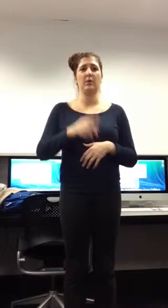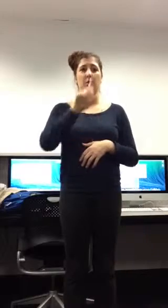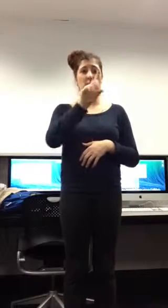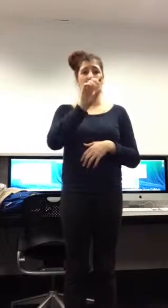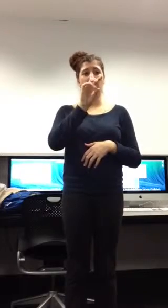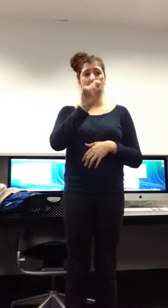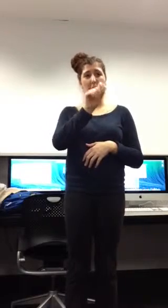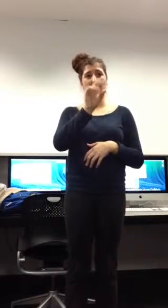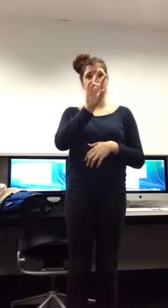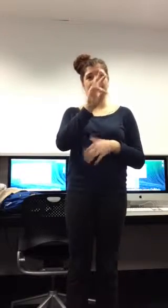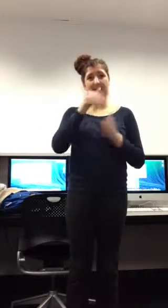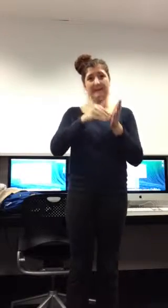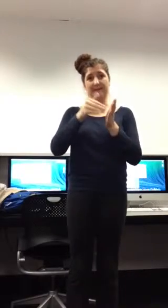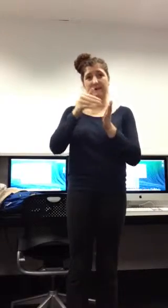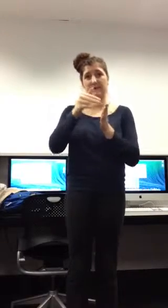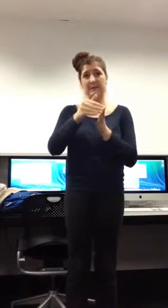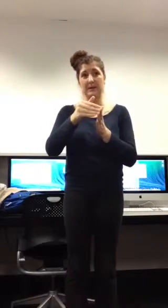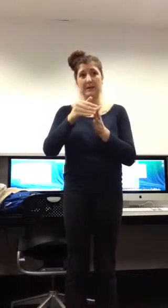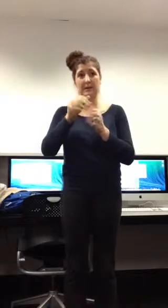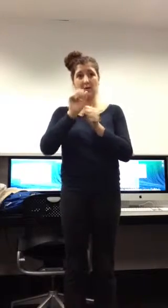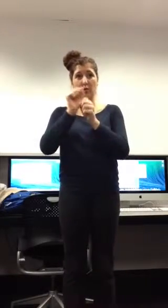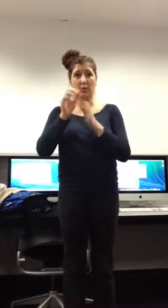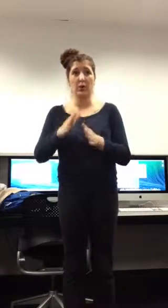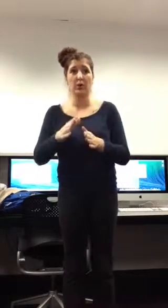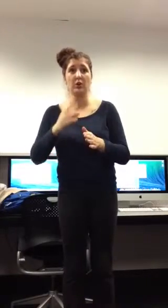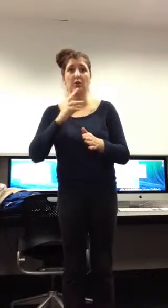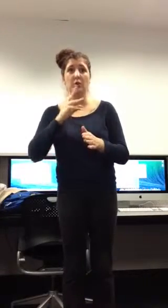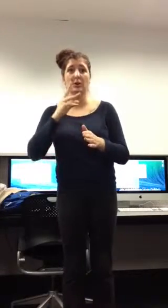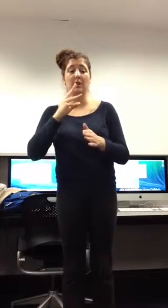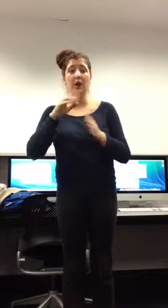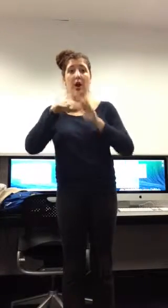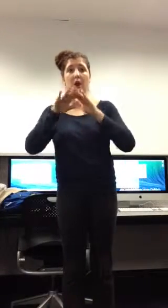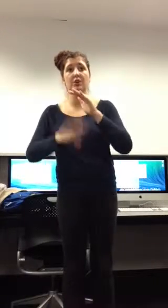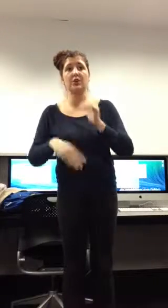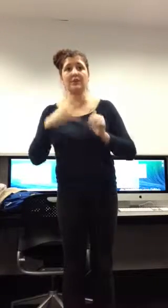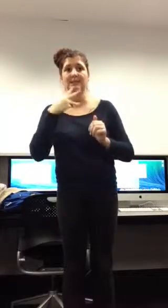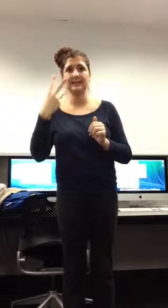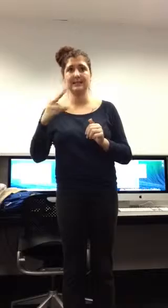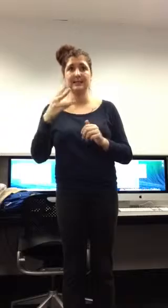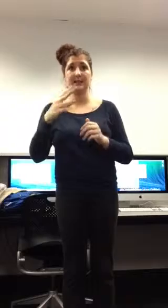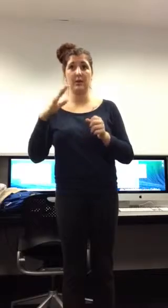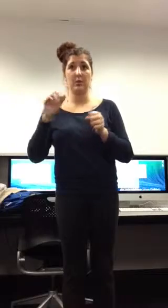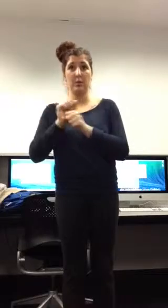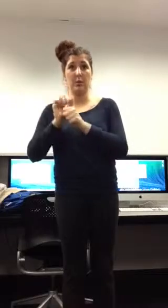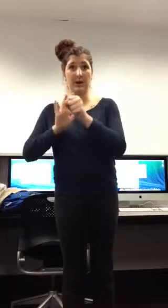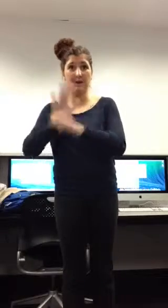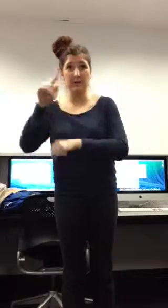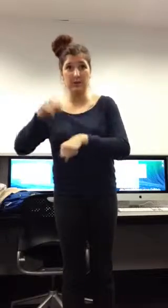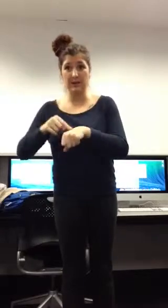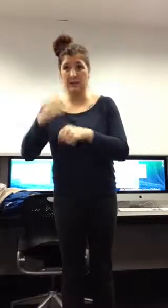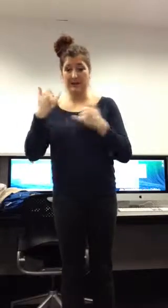million people under the age of 16 working full-time. That's illegal now. You can't do